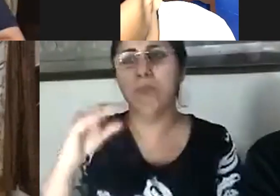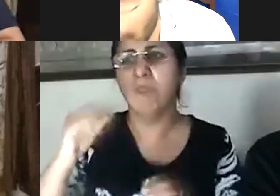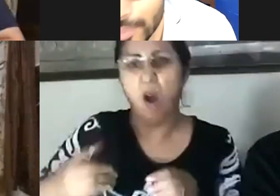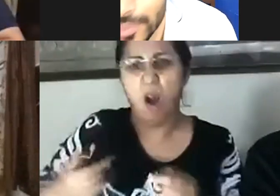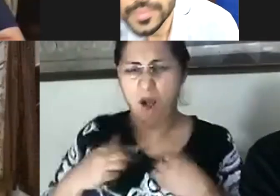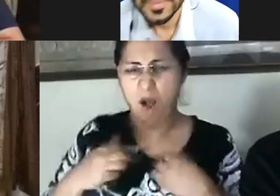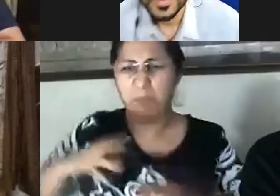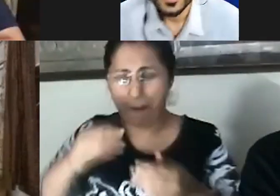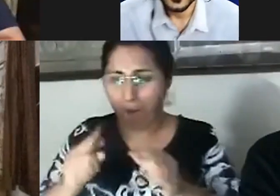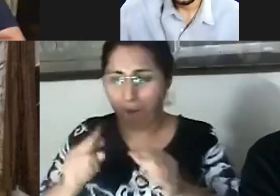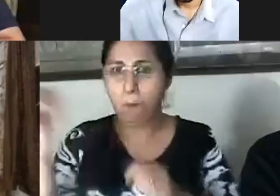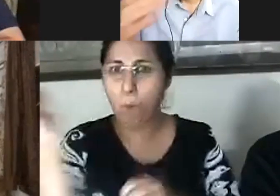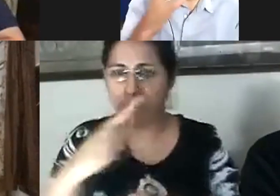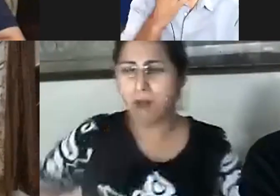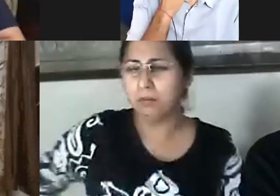So